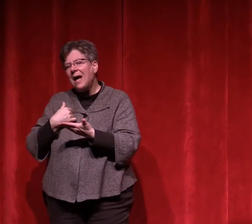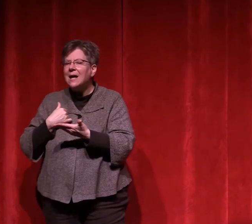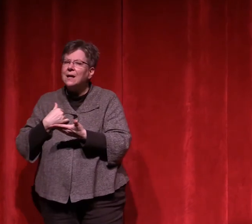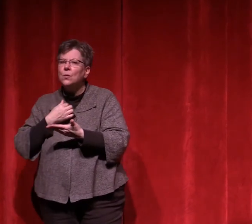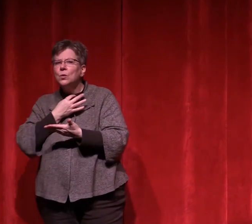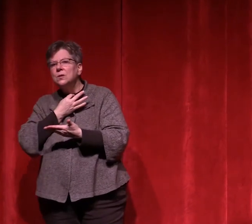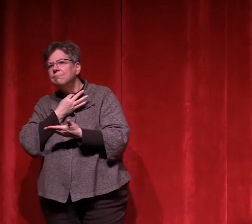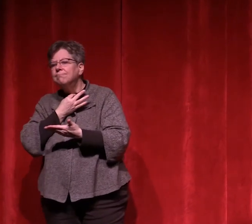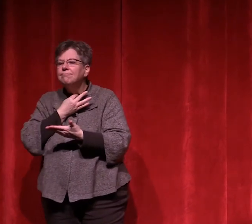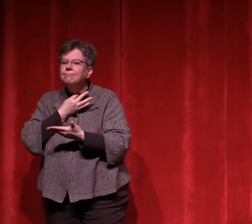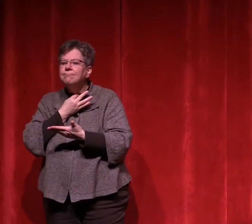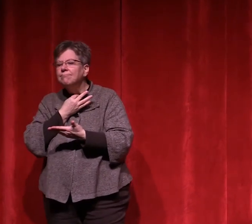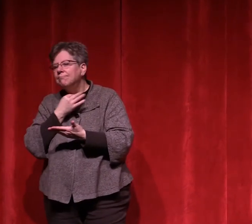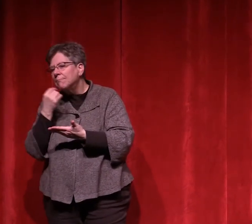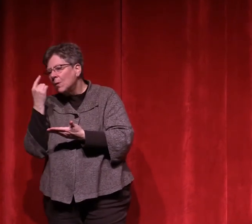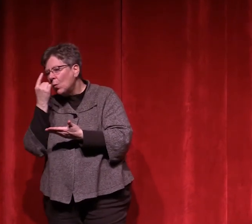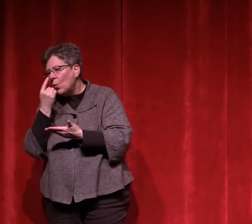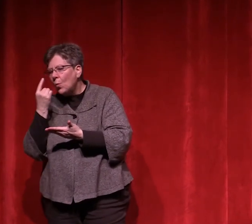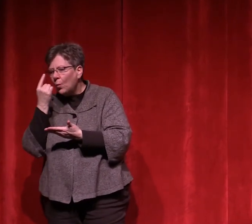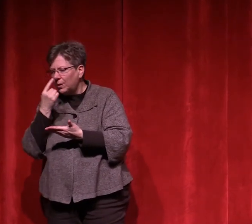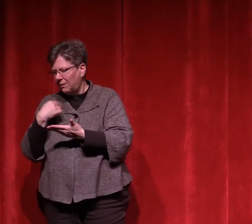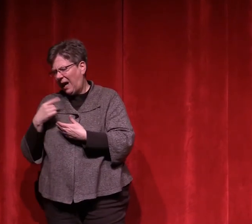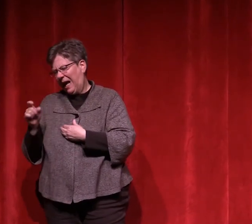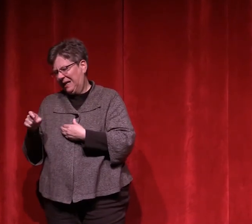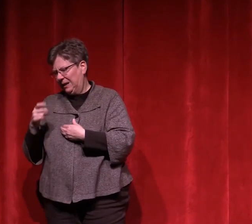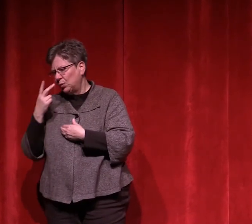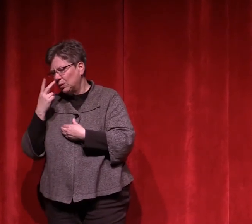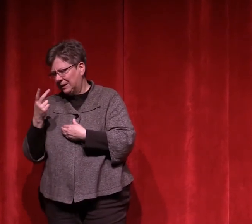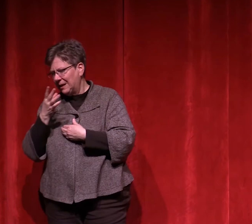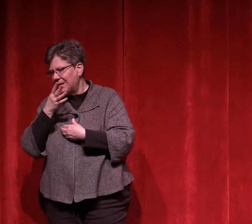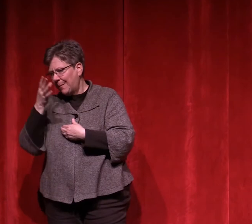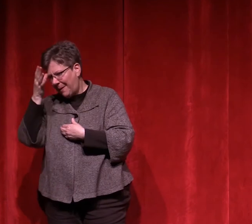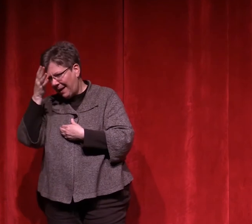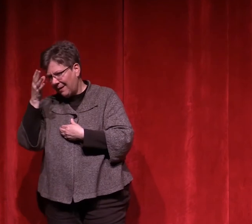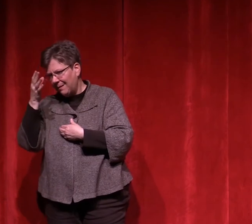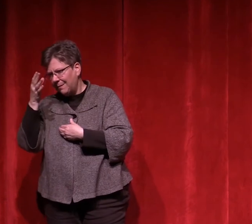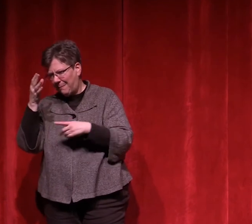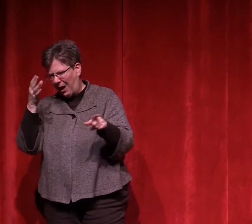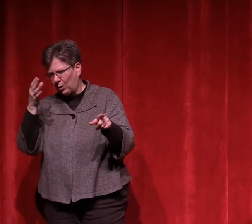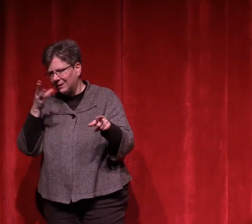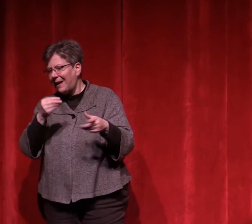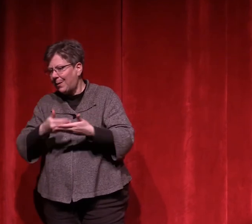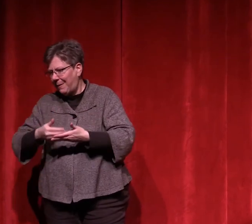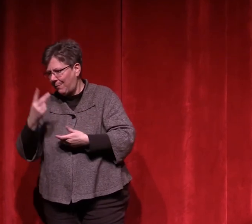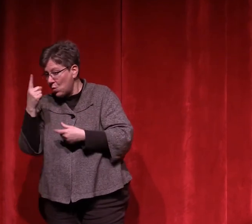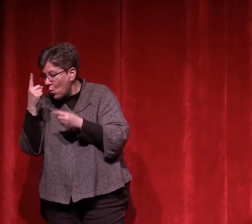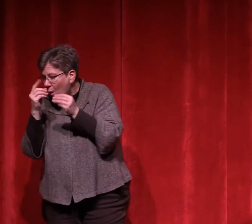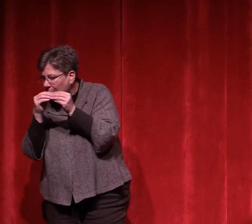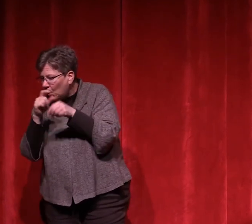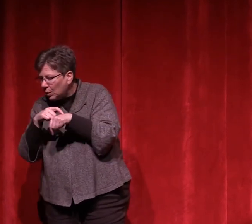wondering, I need to see the baby and the parents one more time to make sure